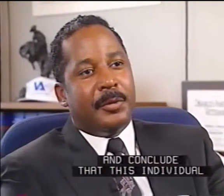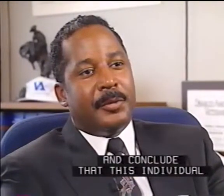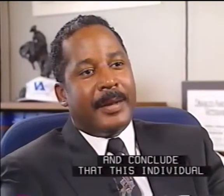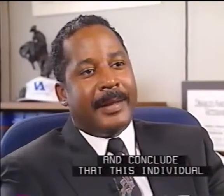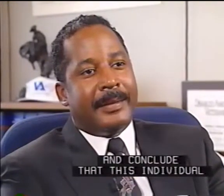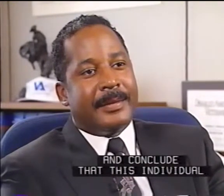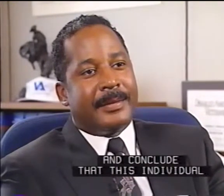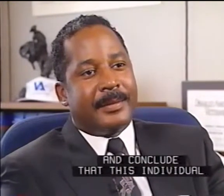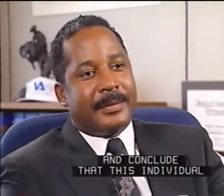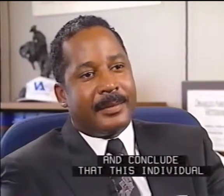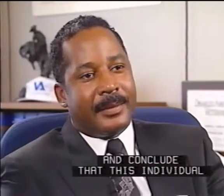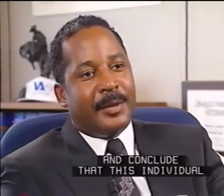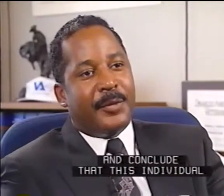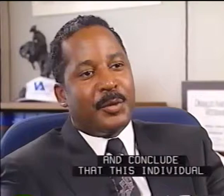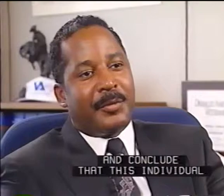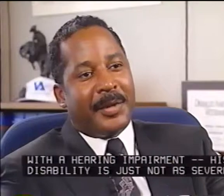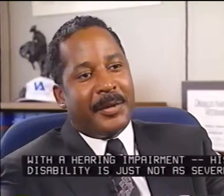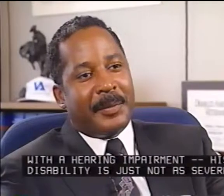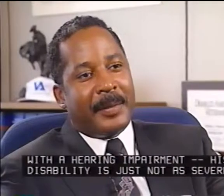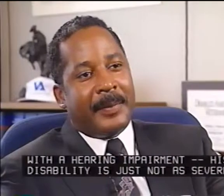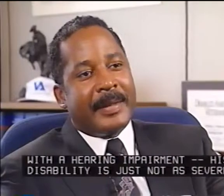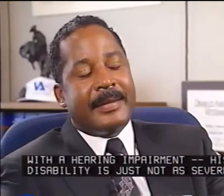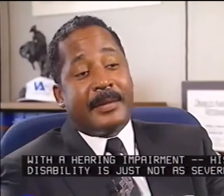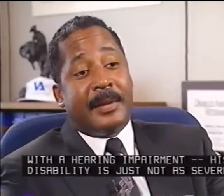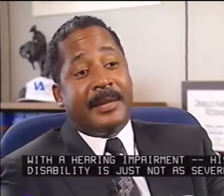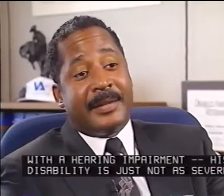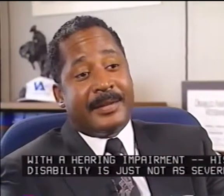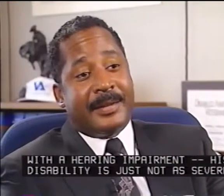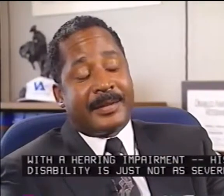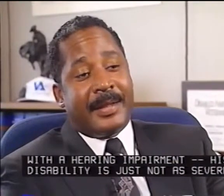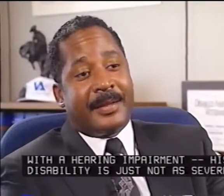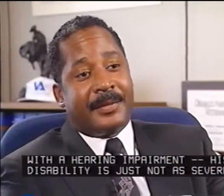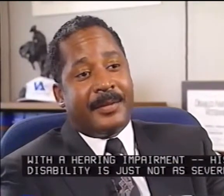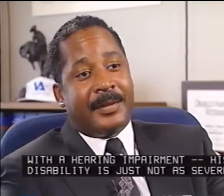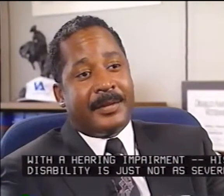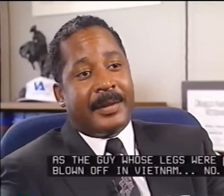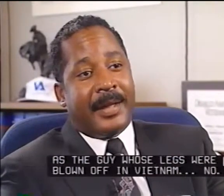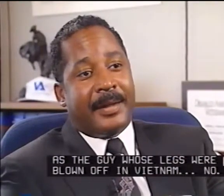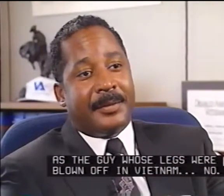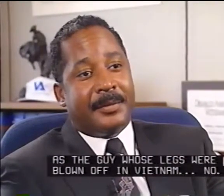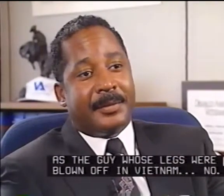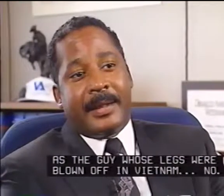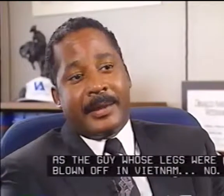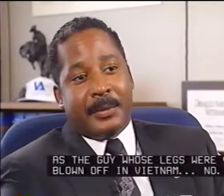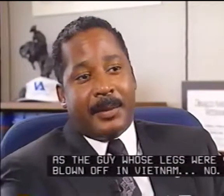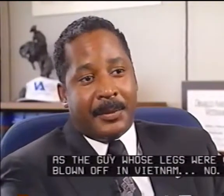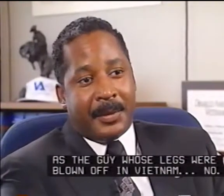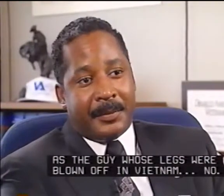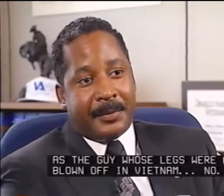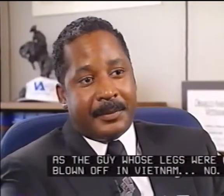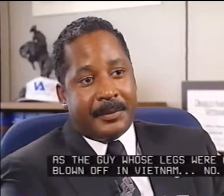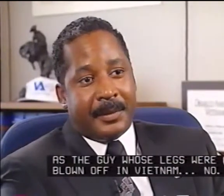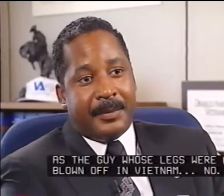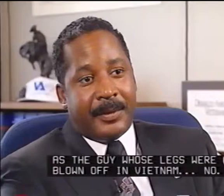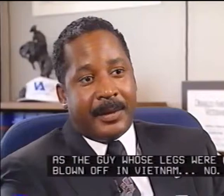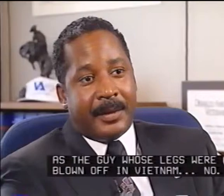that this individual for hearing impairment, his disability is just not as severe as the guy whose legs were blown off in Vietnam.